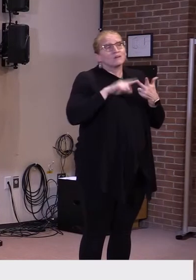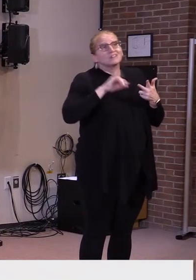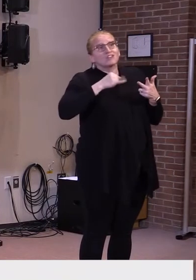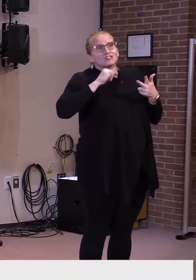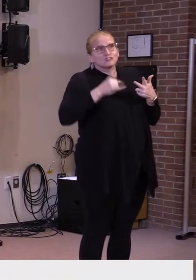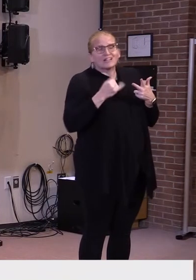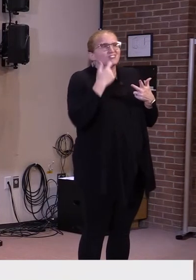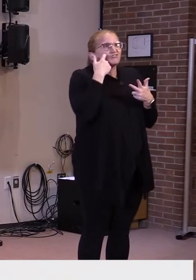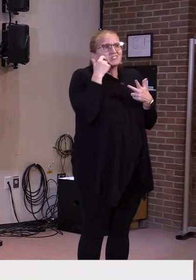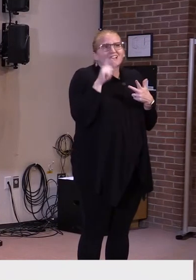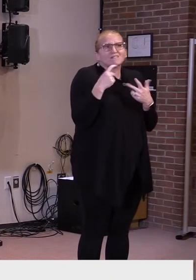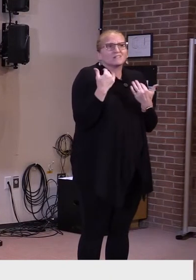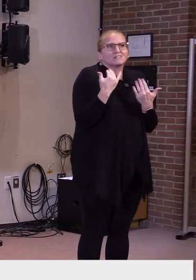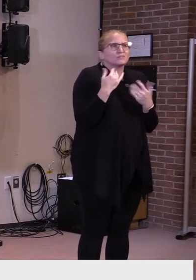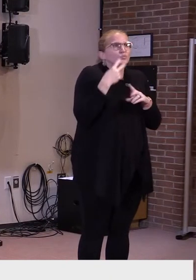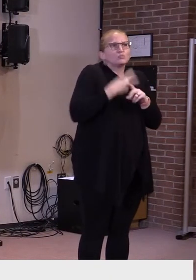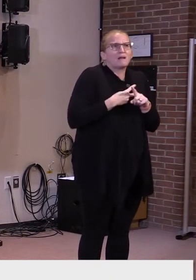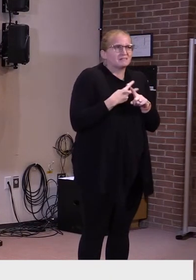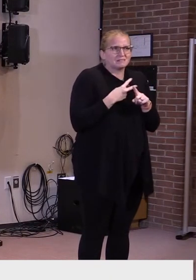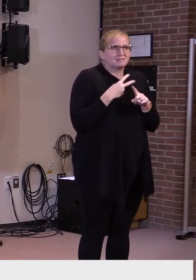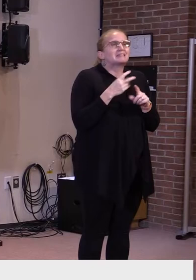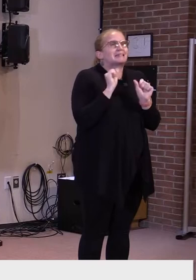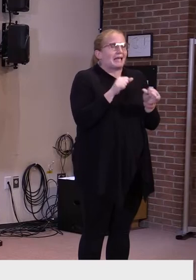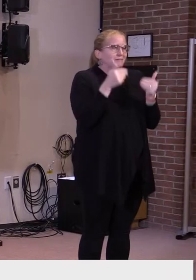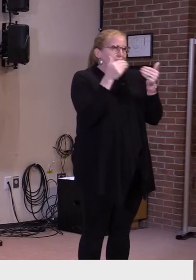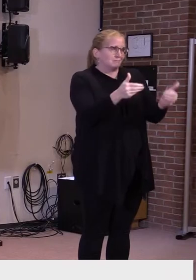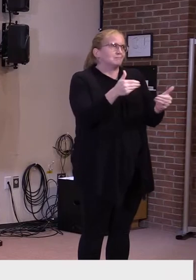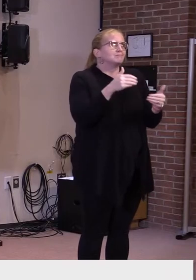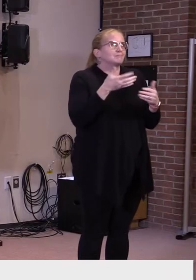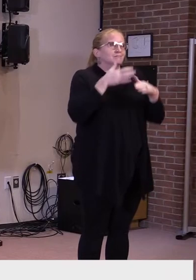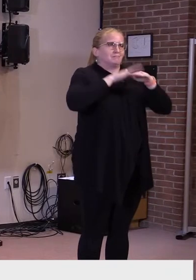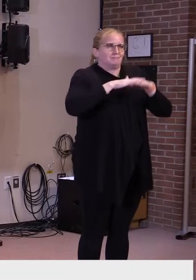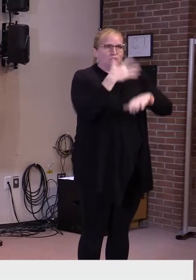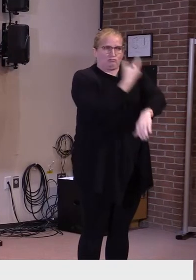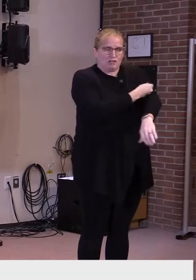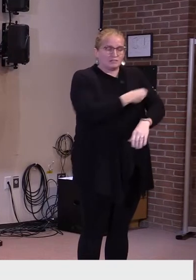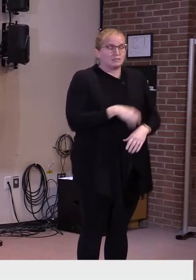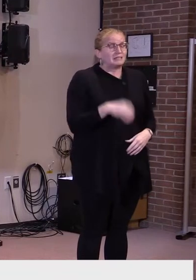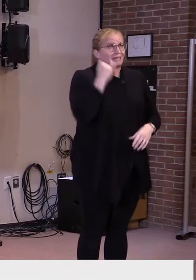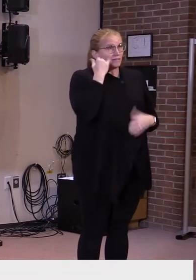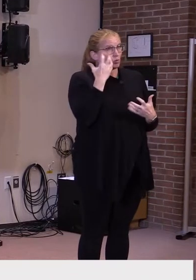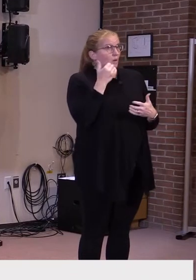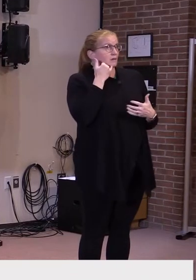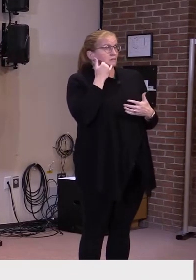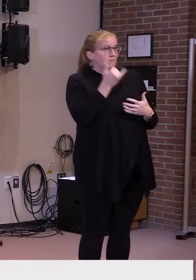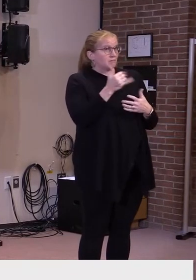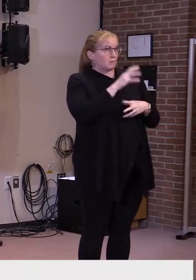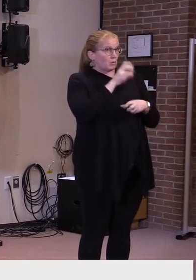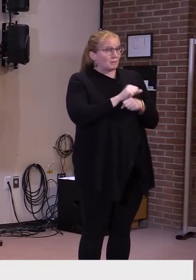So please make an appointment to get your booster. To make an appointment, you can call